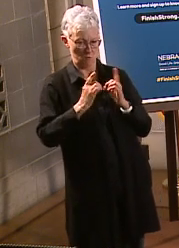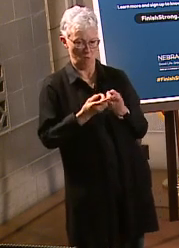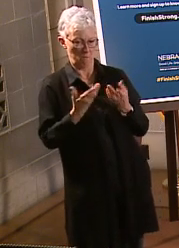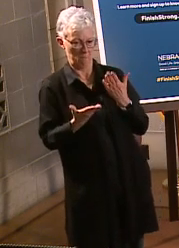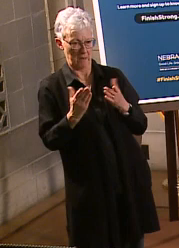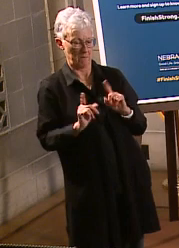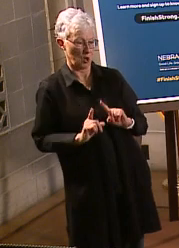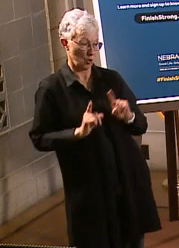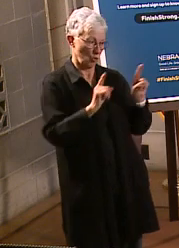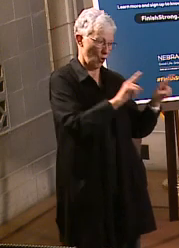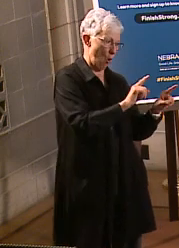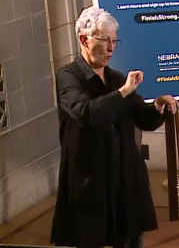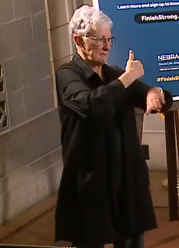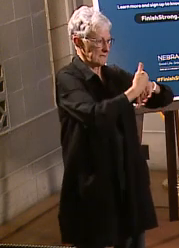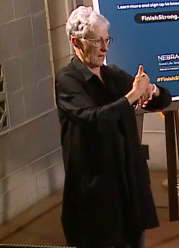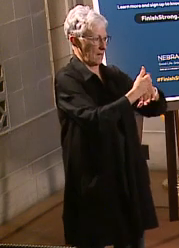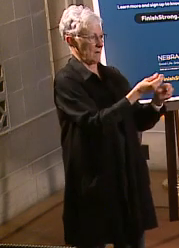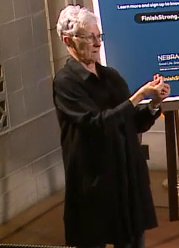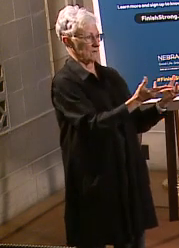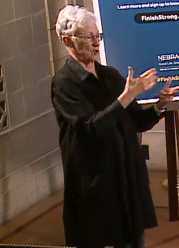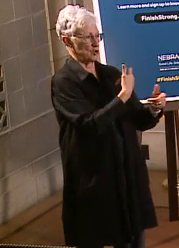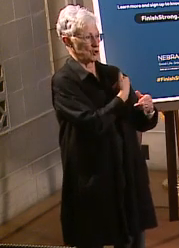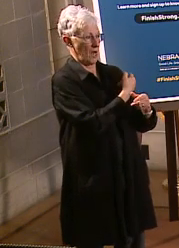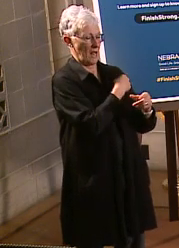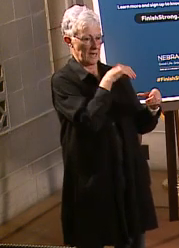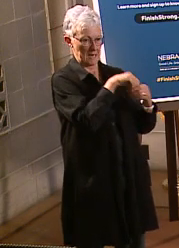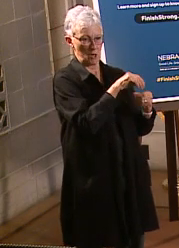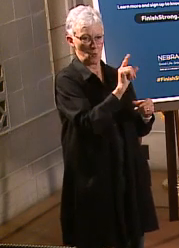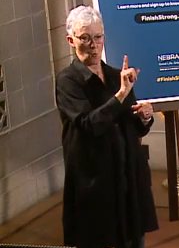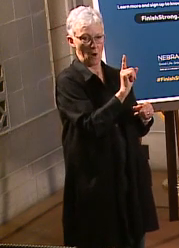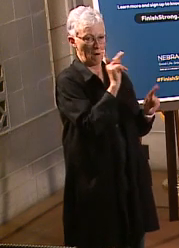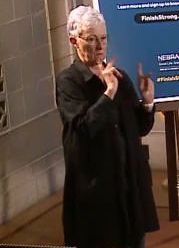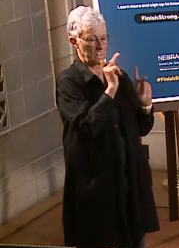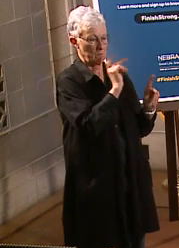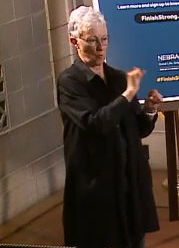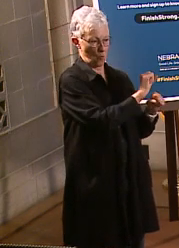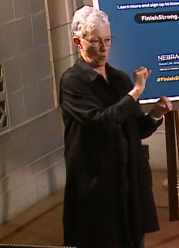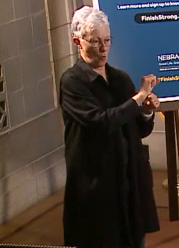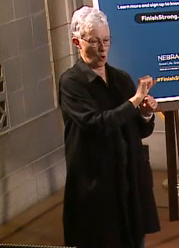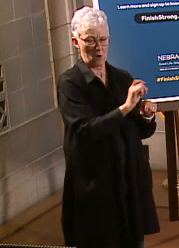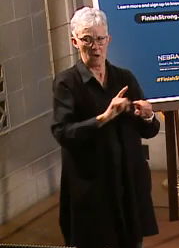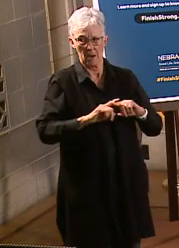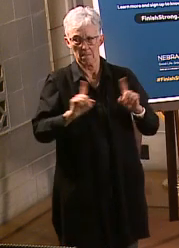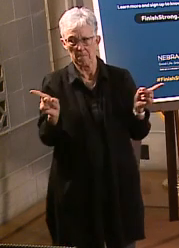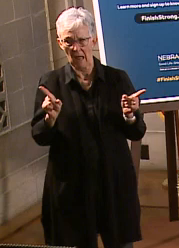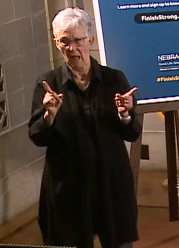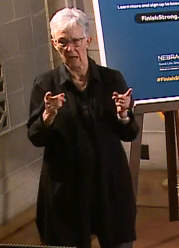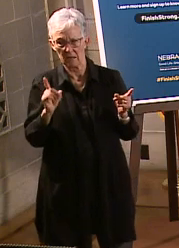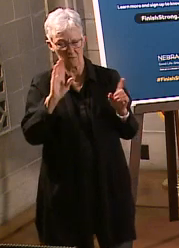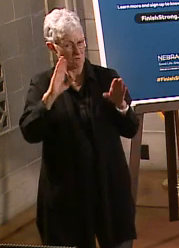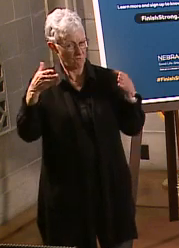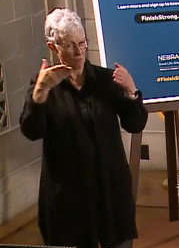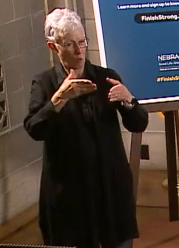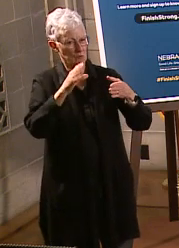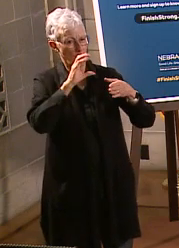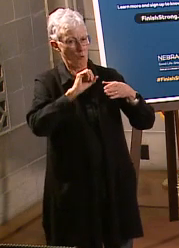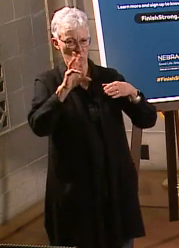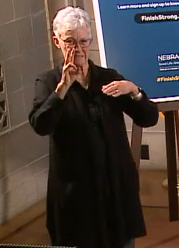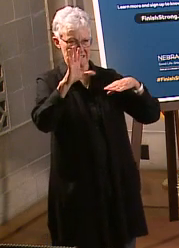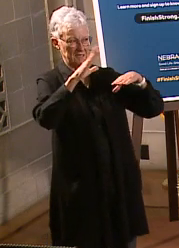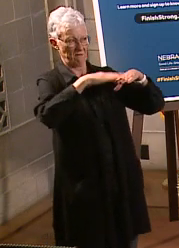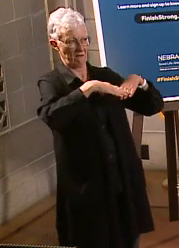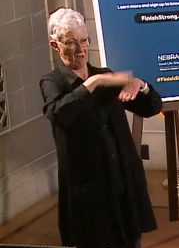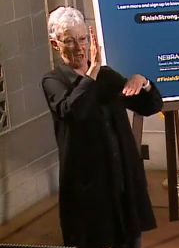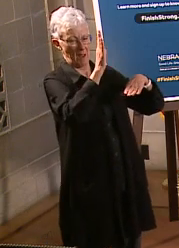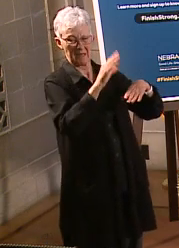phase 1B, which is primarily folks who are going to be 65 years and older. So that's where the focus right now is, and that really doesn't fit into a workplace.